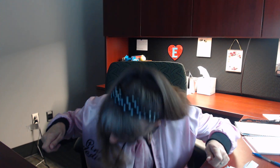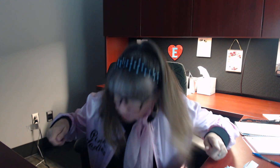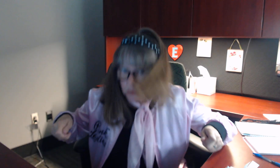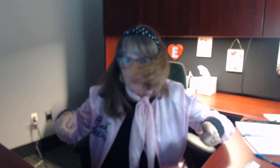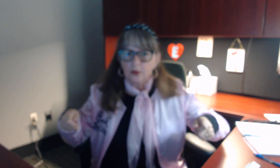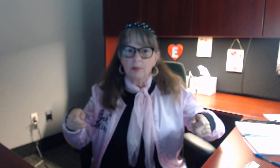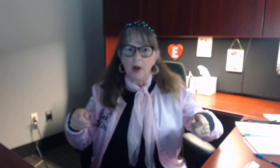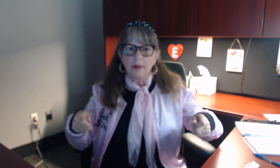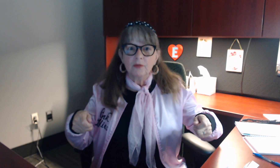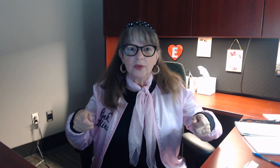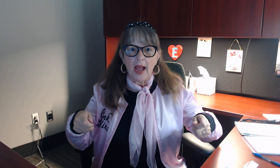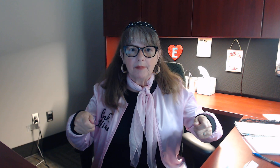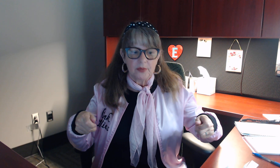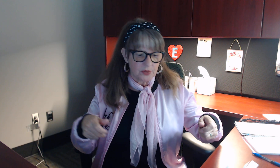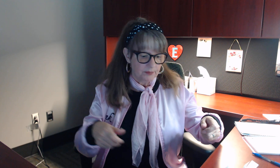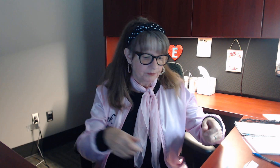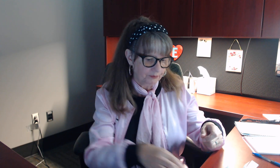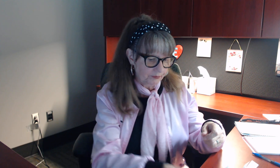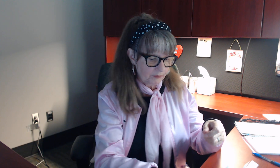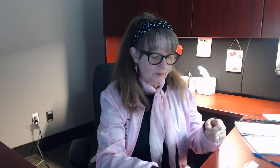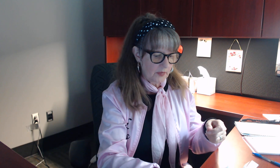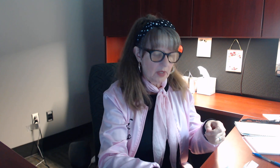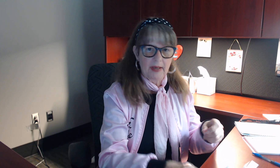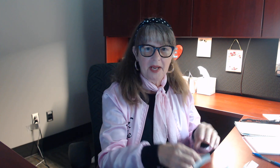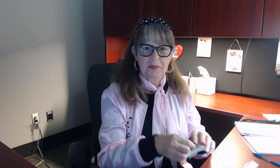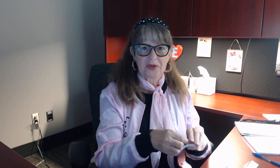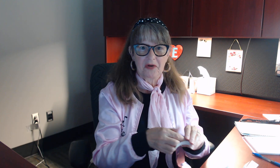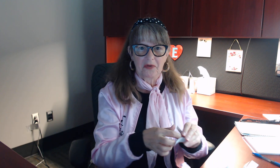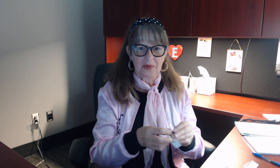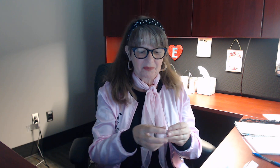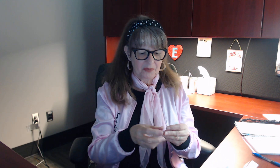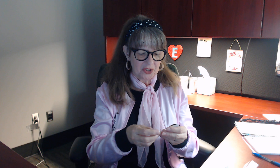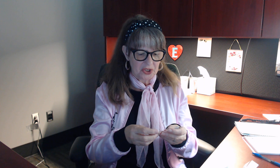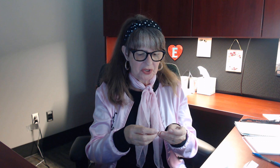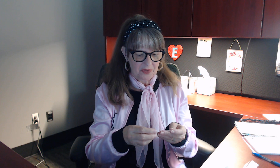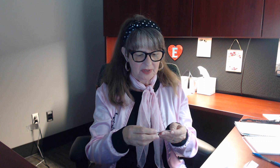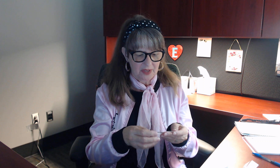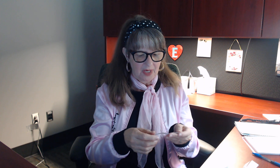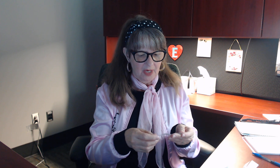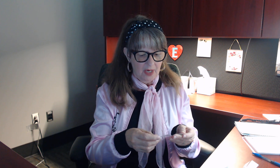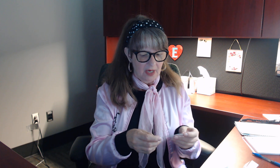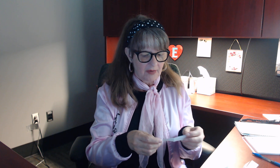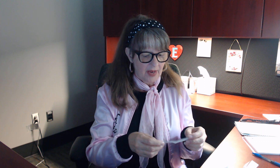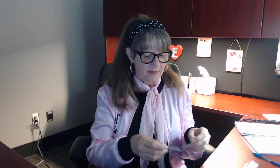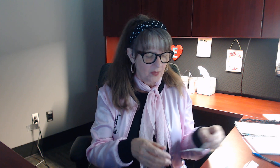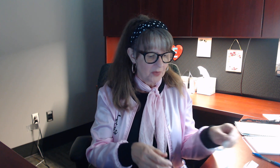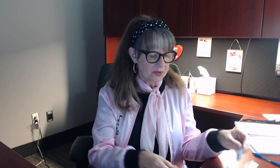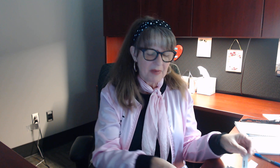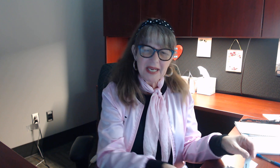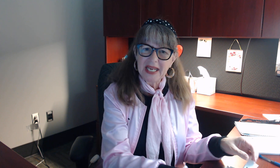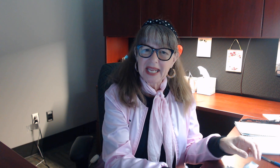Right, you're bobbing for the apples. And my camera's going, what is she doing? Okay, making a